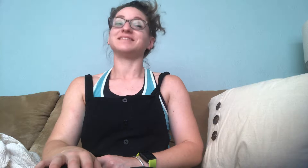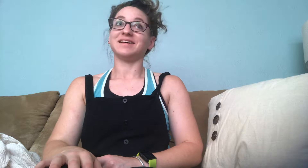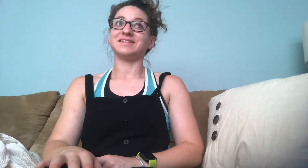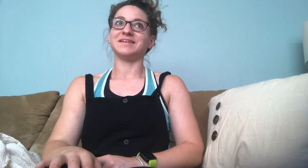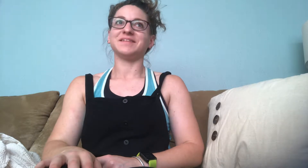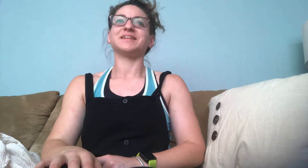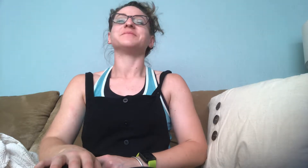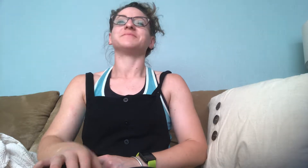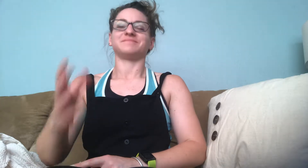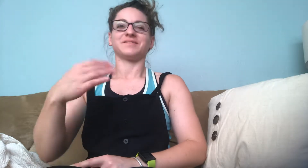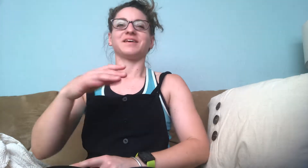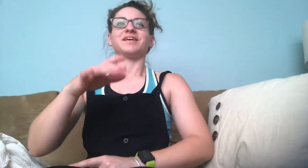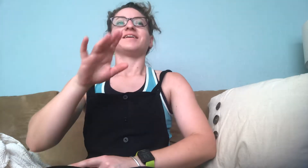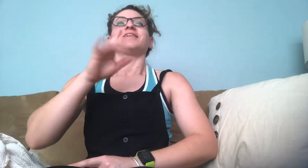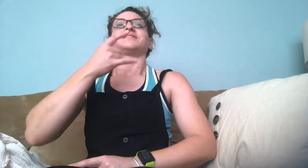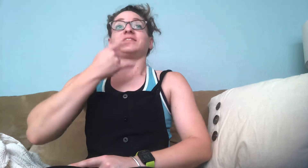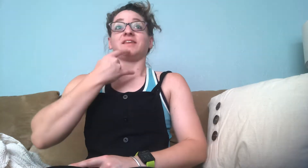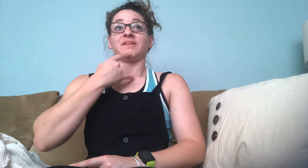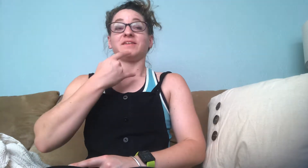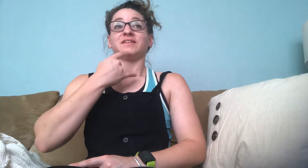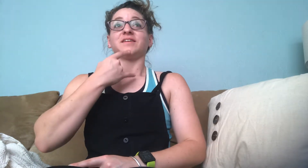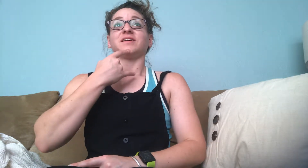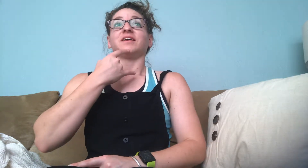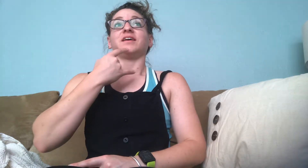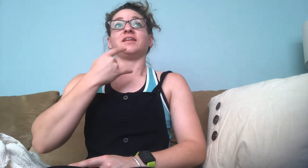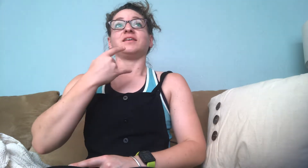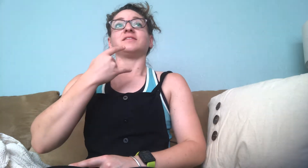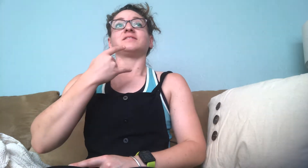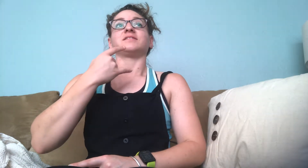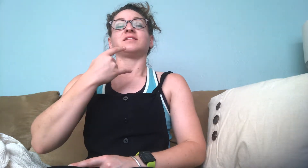He's not 7. So Theron, and he is